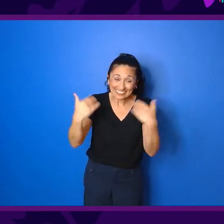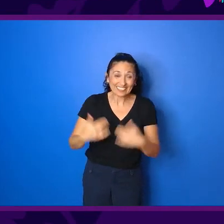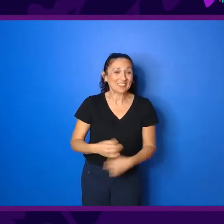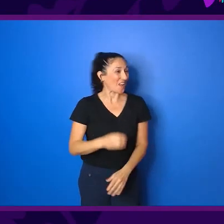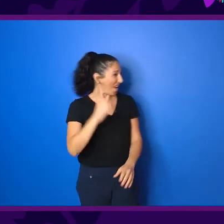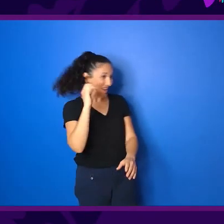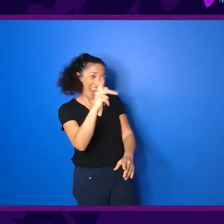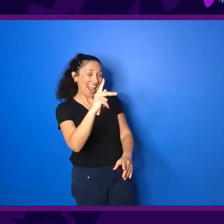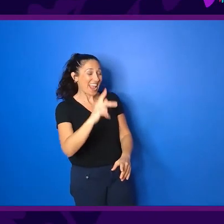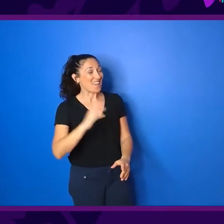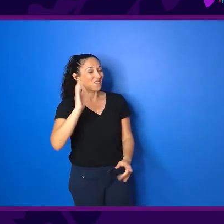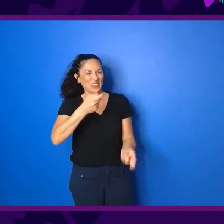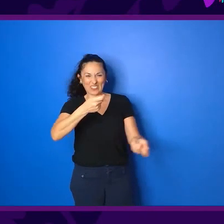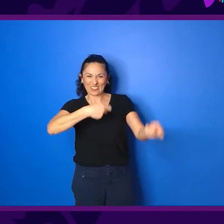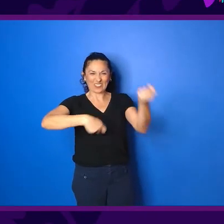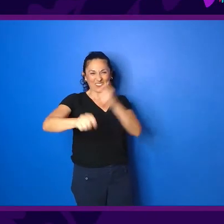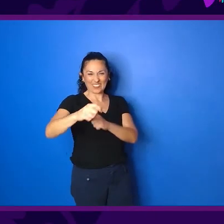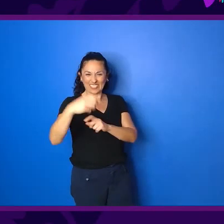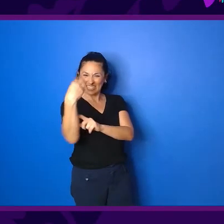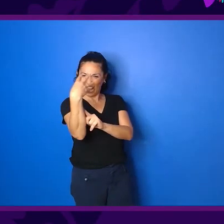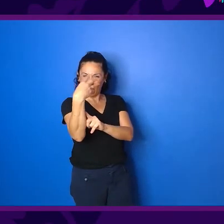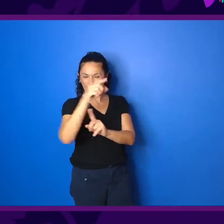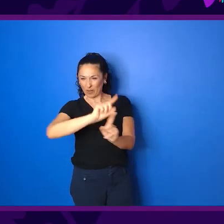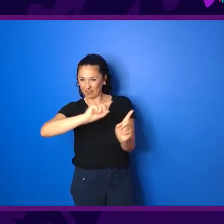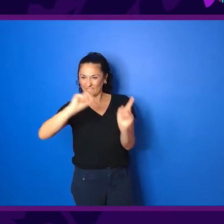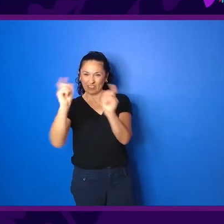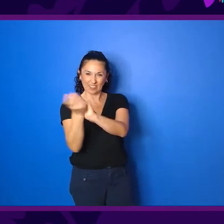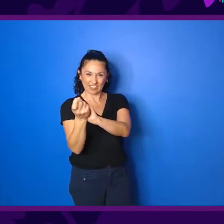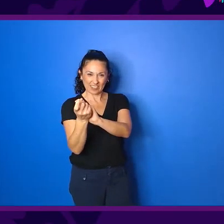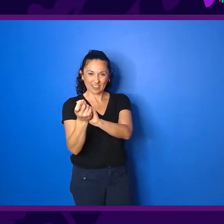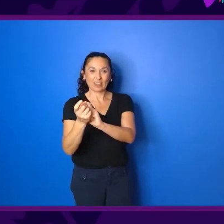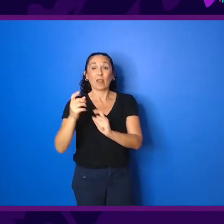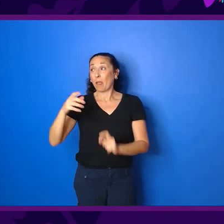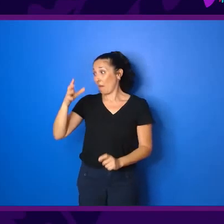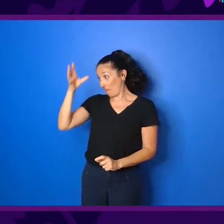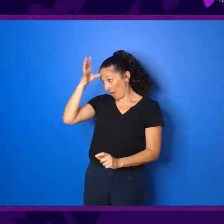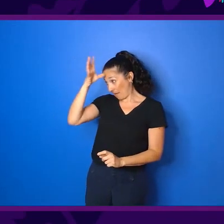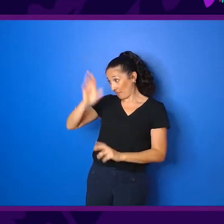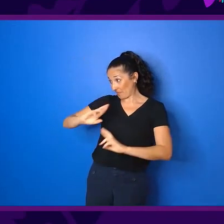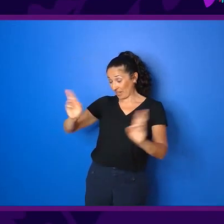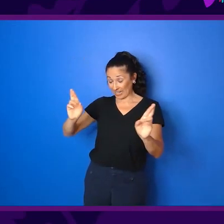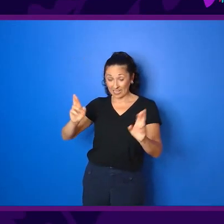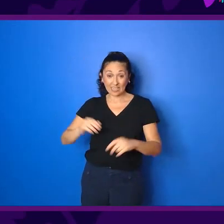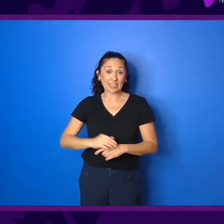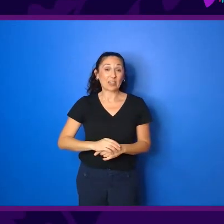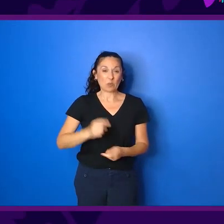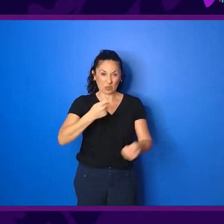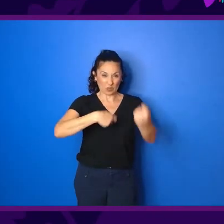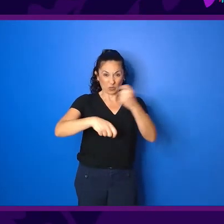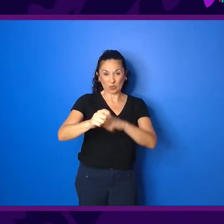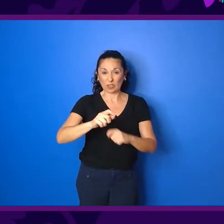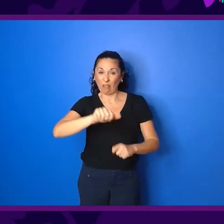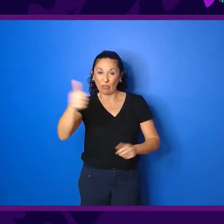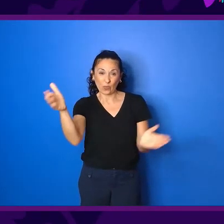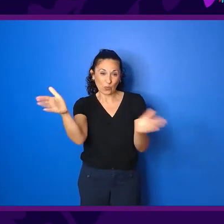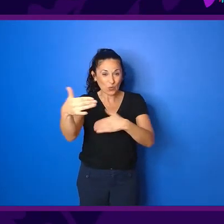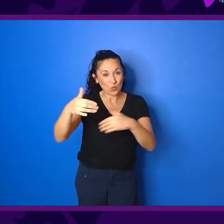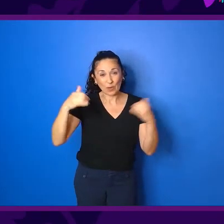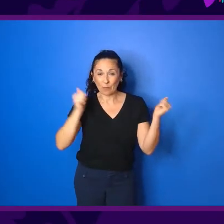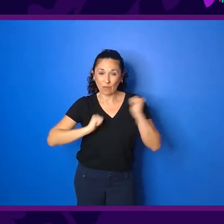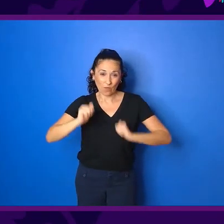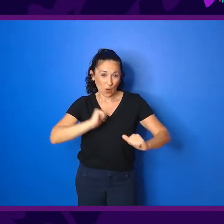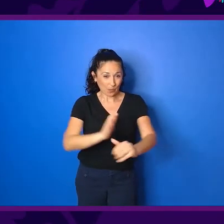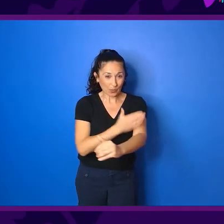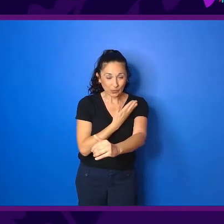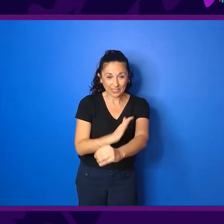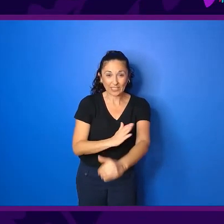switch over to the camera over here. Pops, well, let's go get ready. Okay. We're going to go switch cameras and go to the other room and play. All